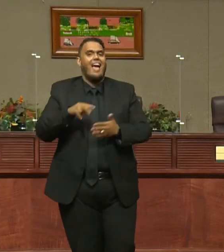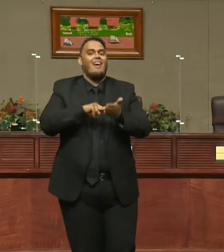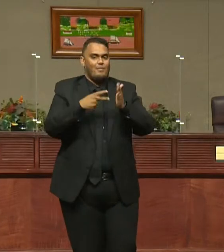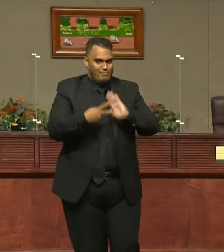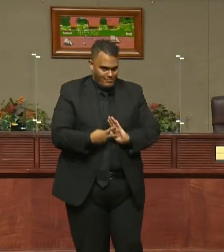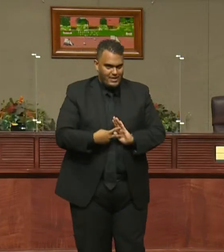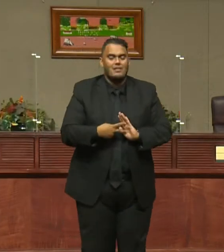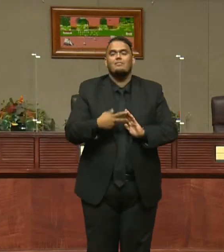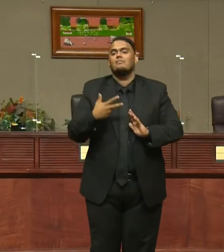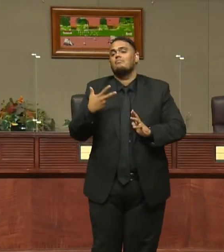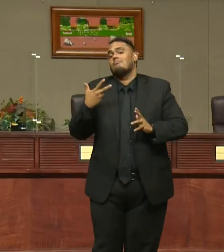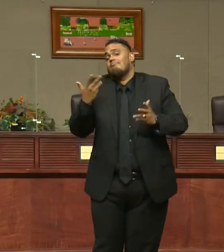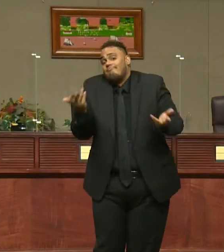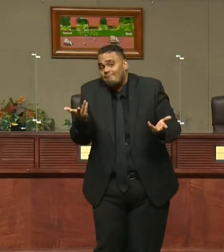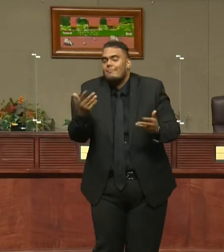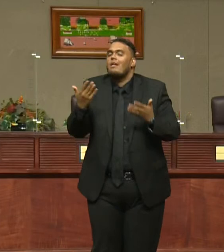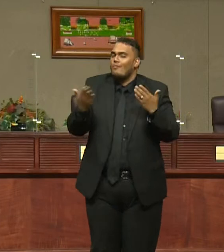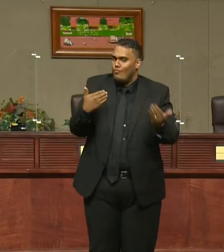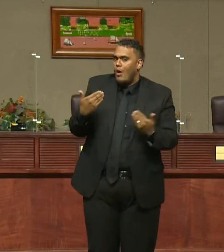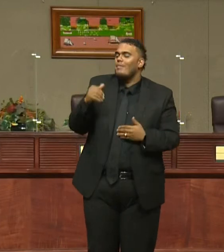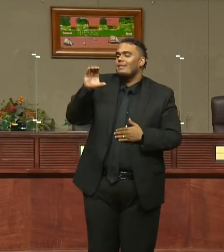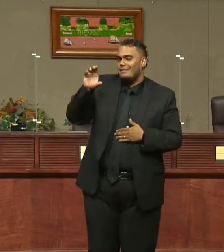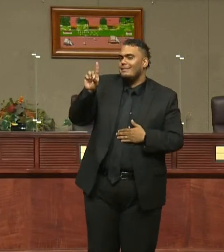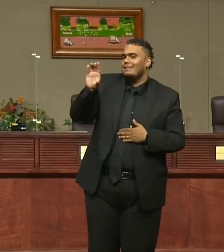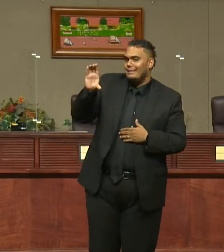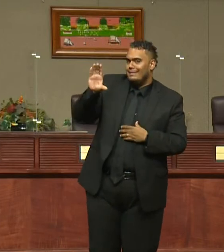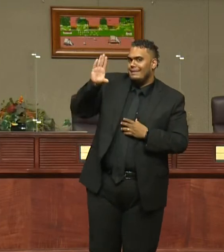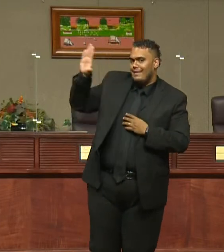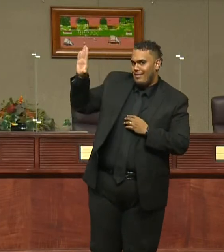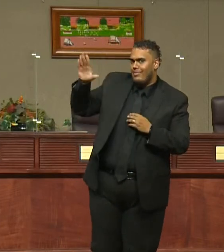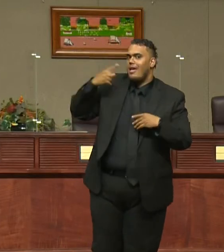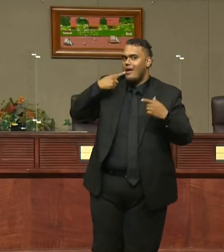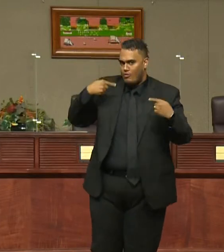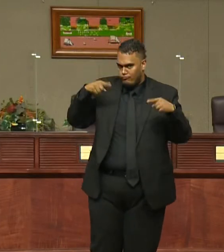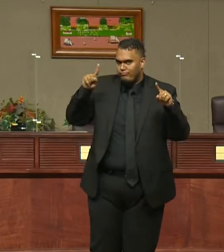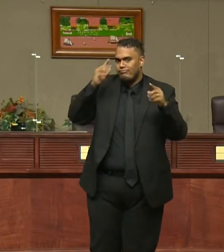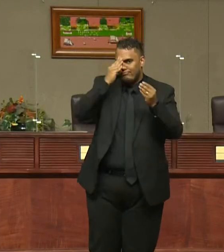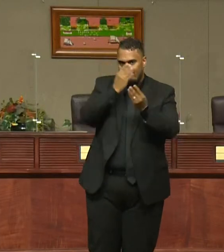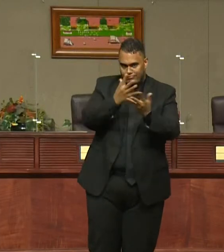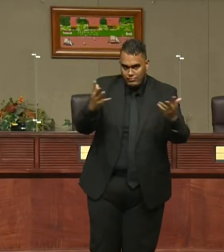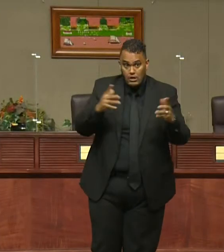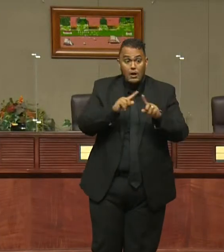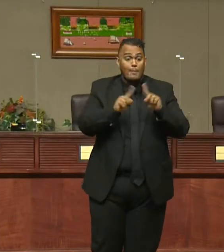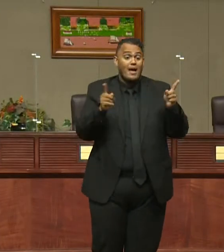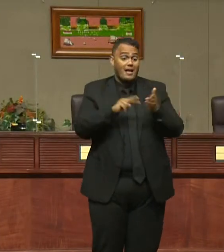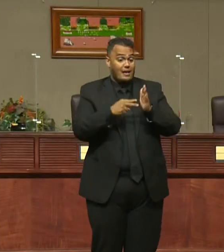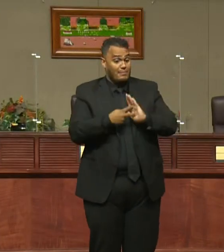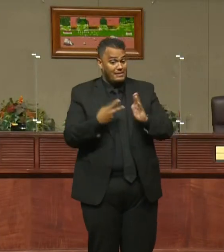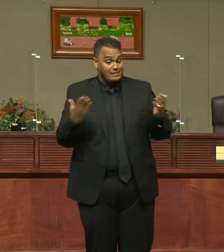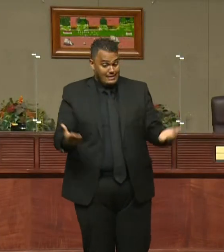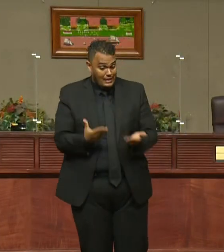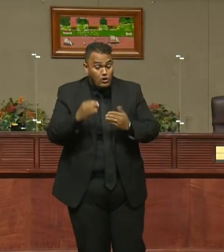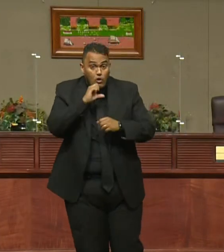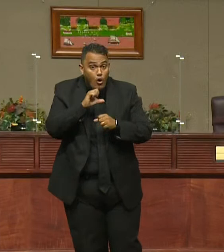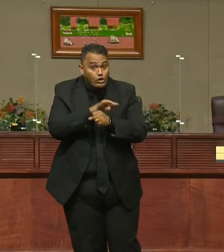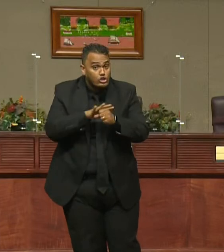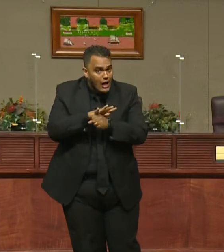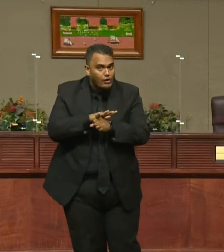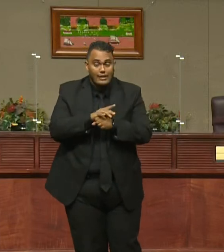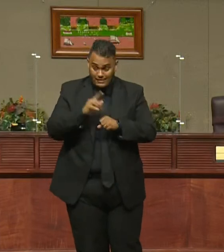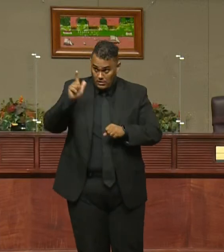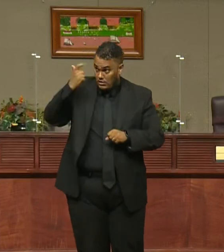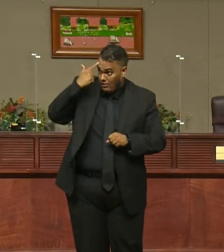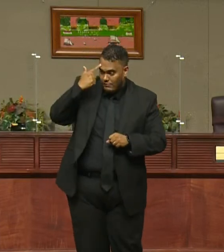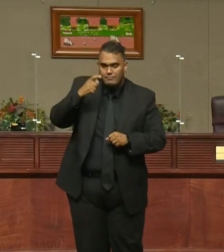additional modifications in the CDC guidelines, but there will be no Orange County mandates at that point.